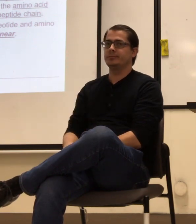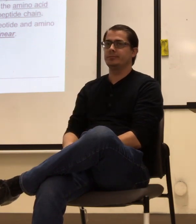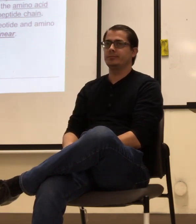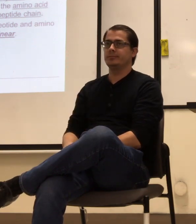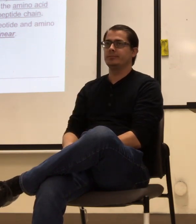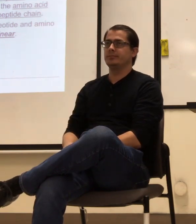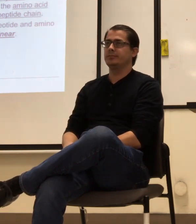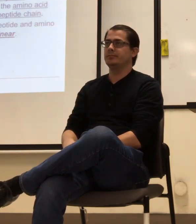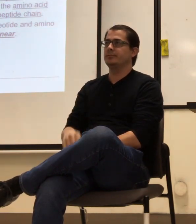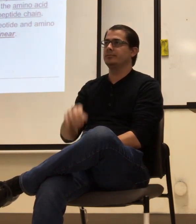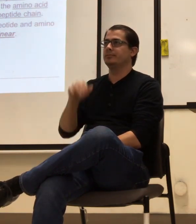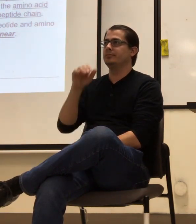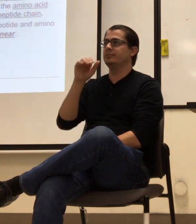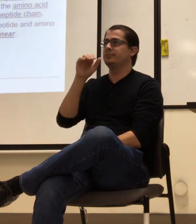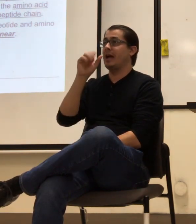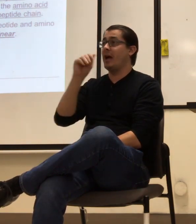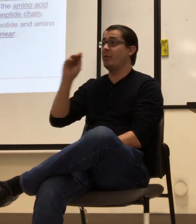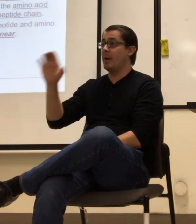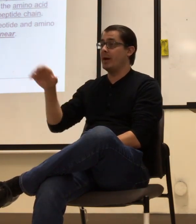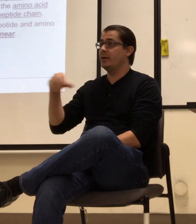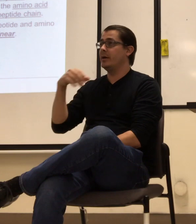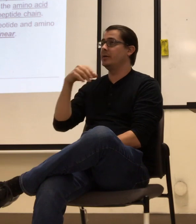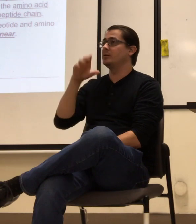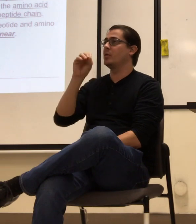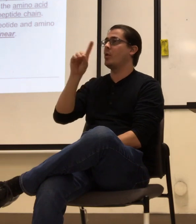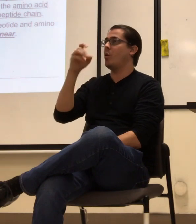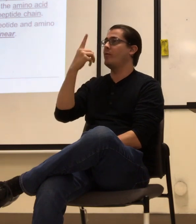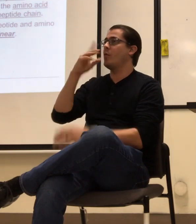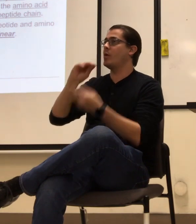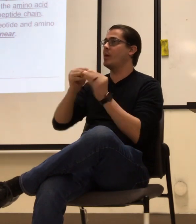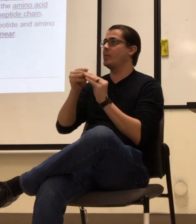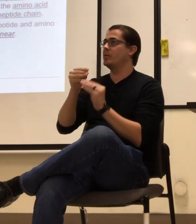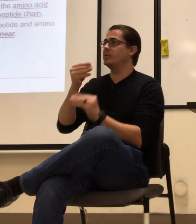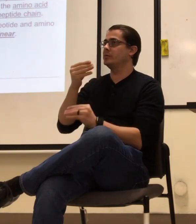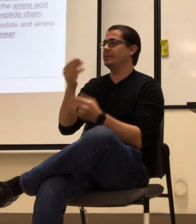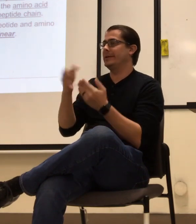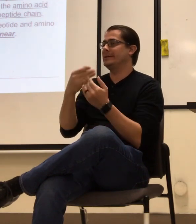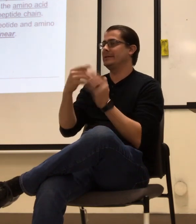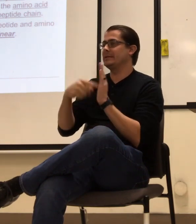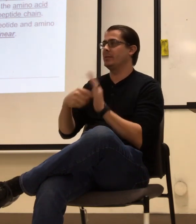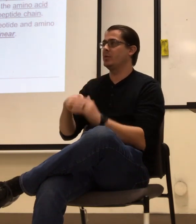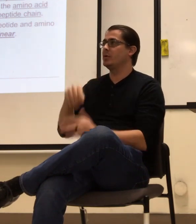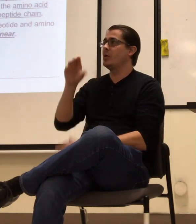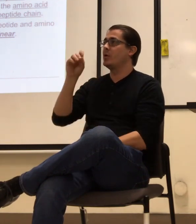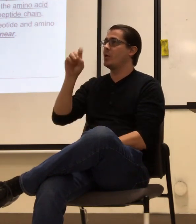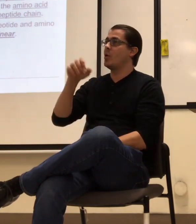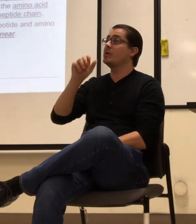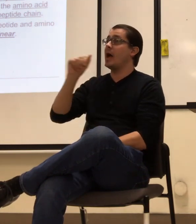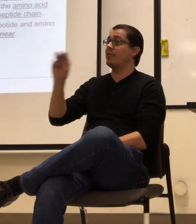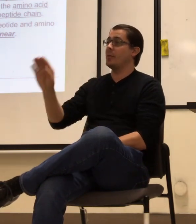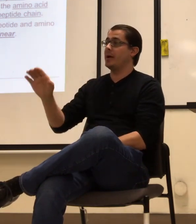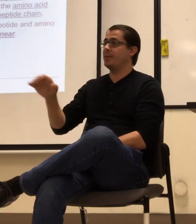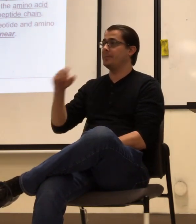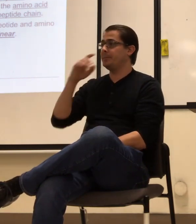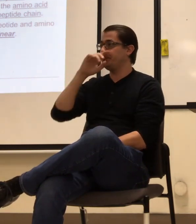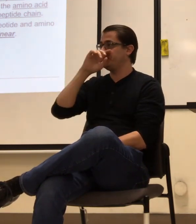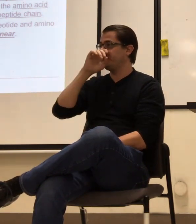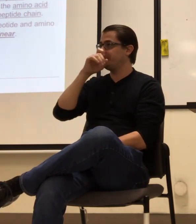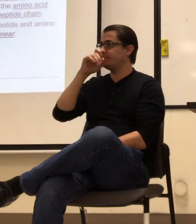the alphabet and it codes for numbers. Okay, just as a simple fun example. So the code is the alphabet,